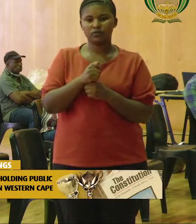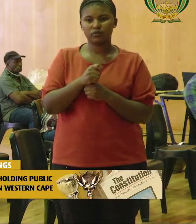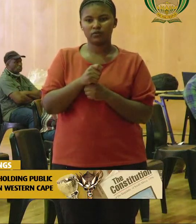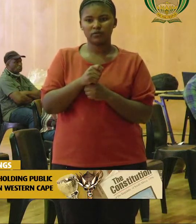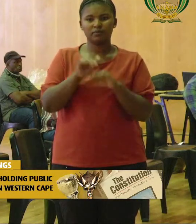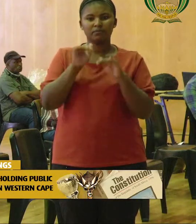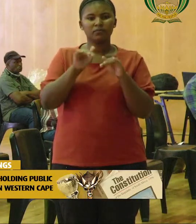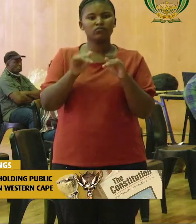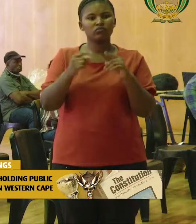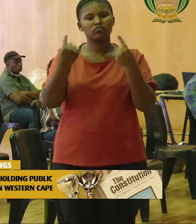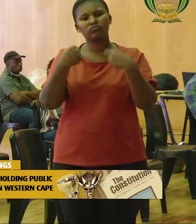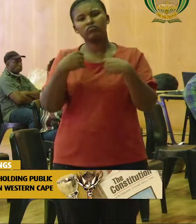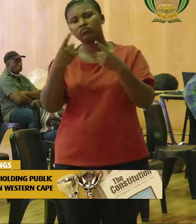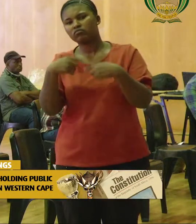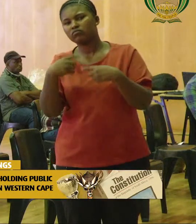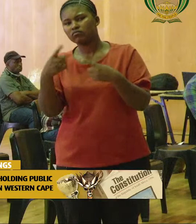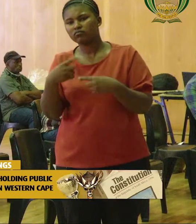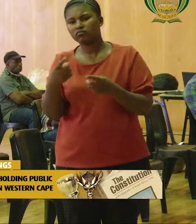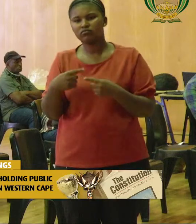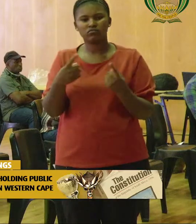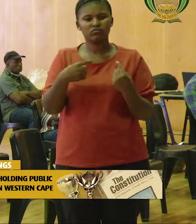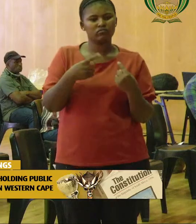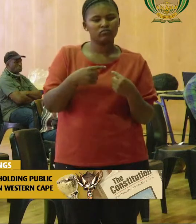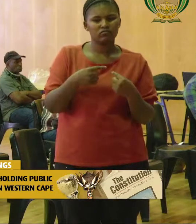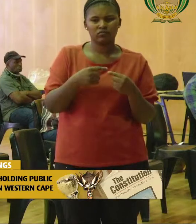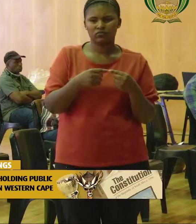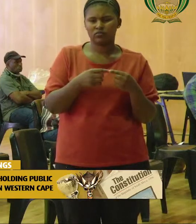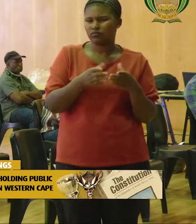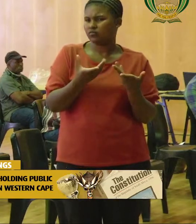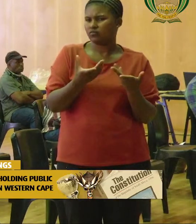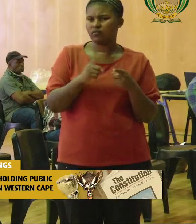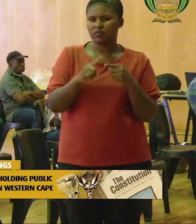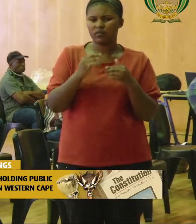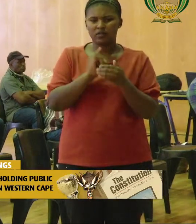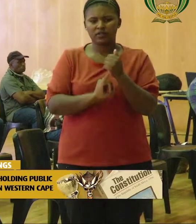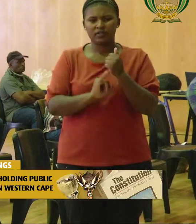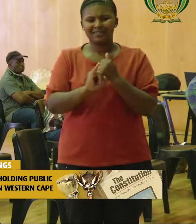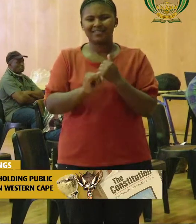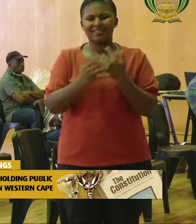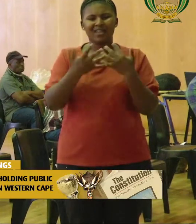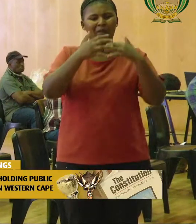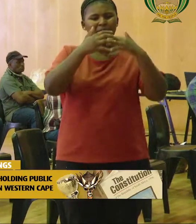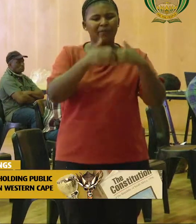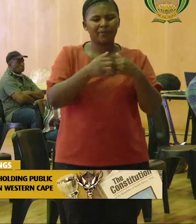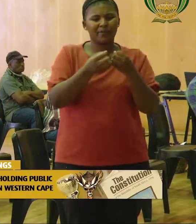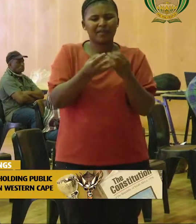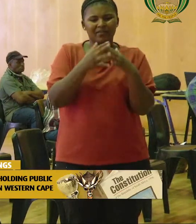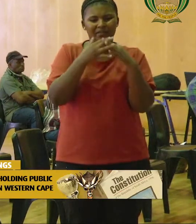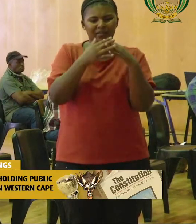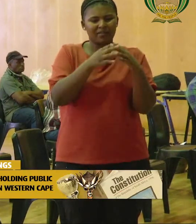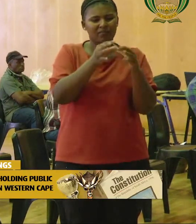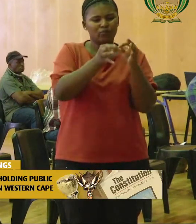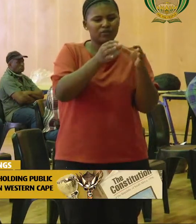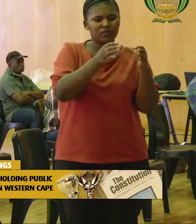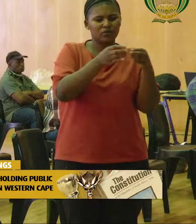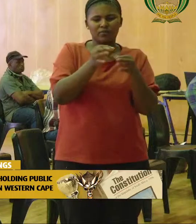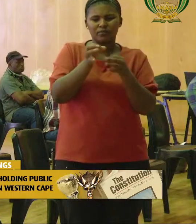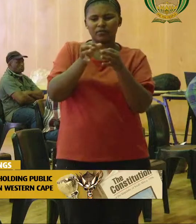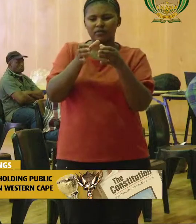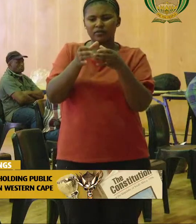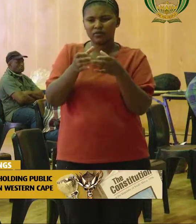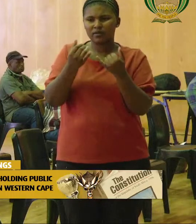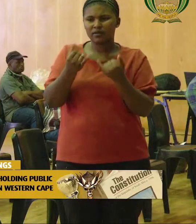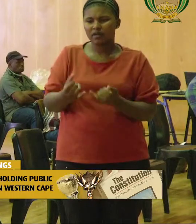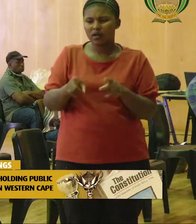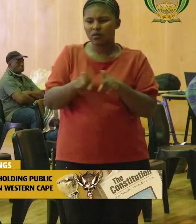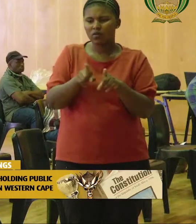bekuthi bhitibhiti bakwi-independent babulala imibutho and ke ngoku ufumaniseka nalapha